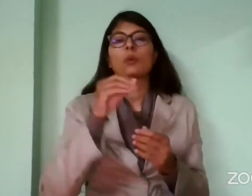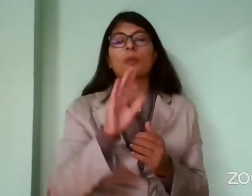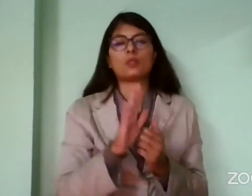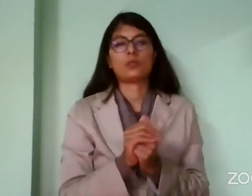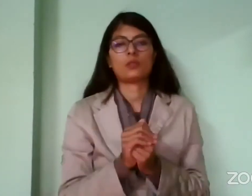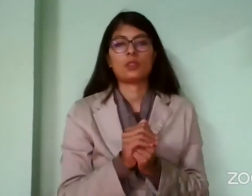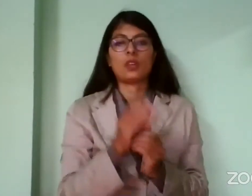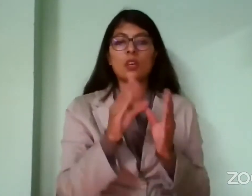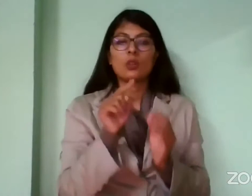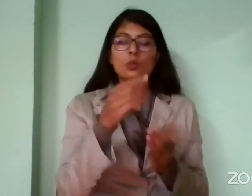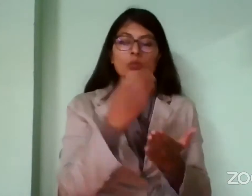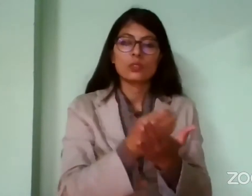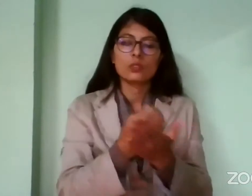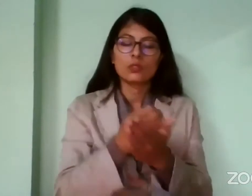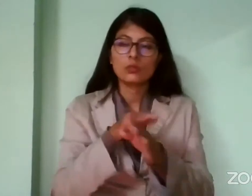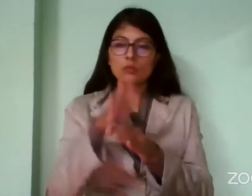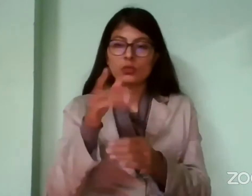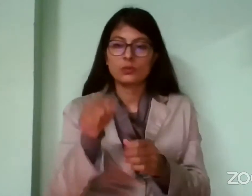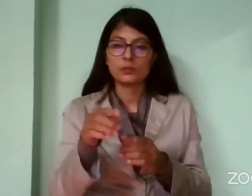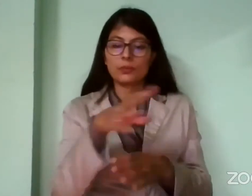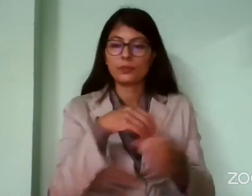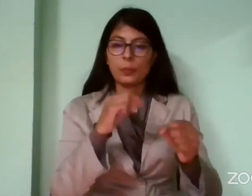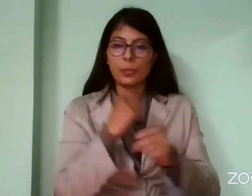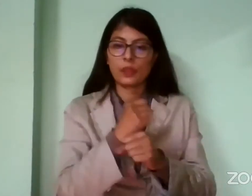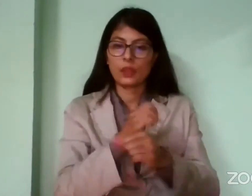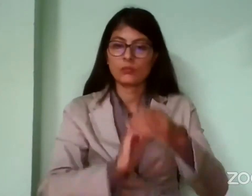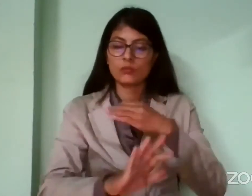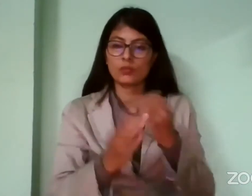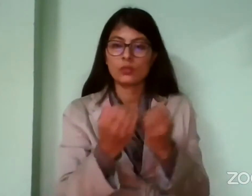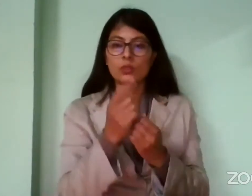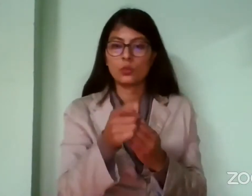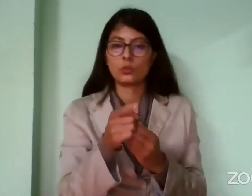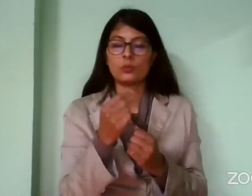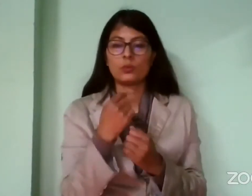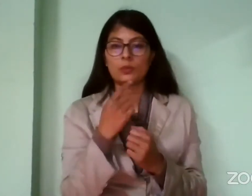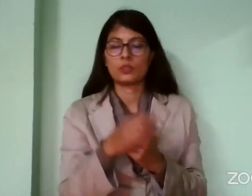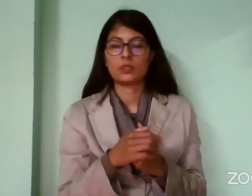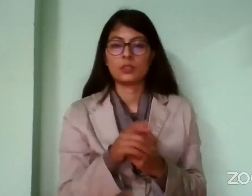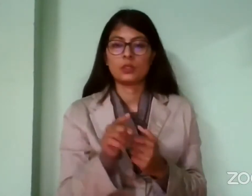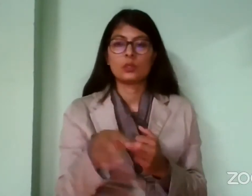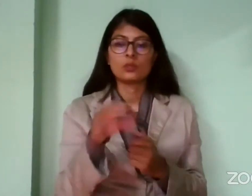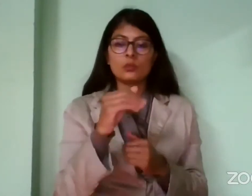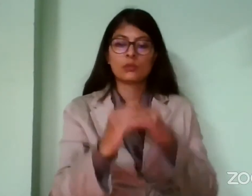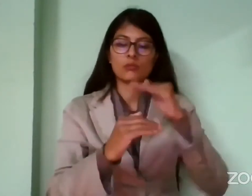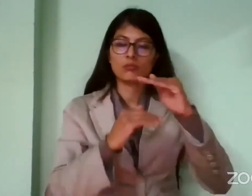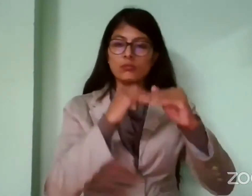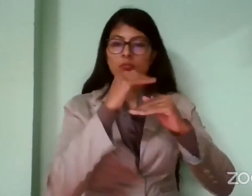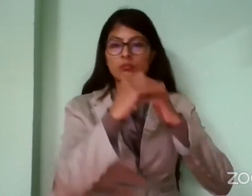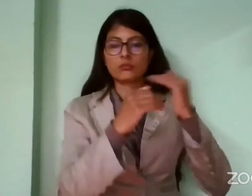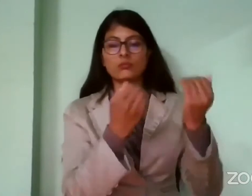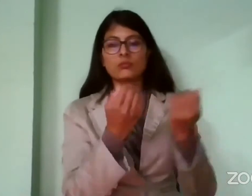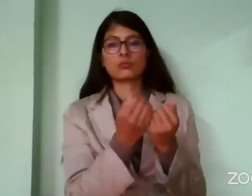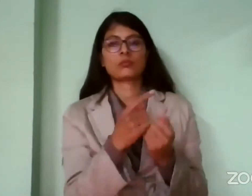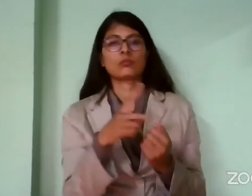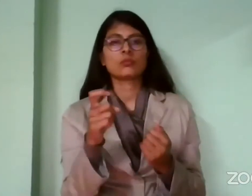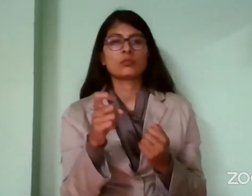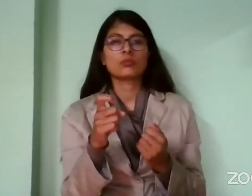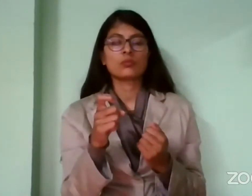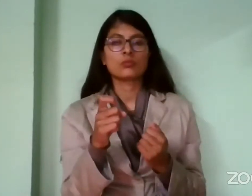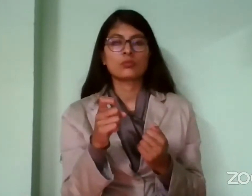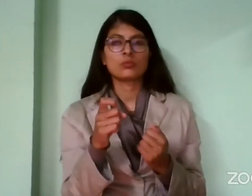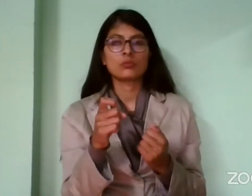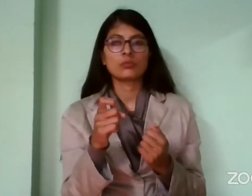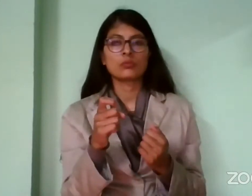to mobilize in order to contribute to the development of what could potentially be a